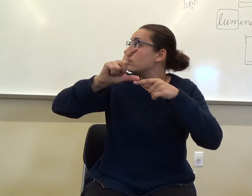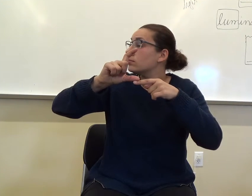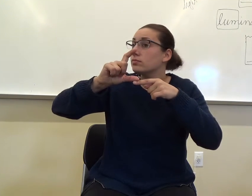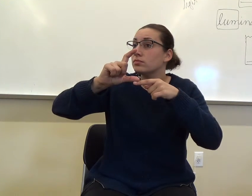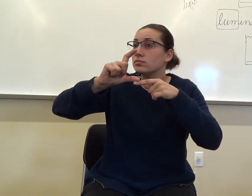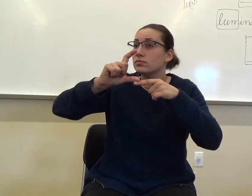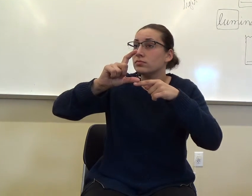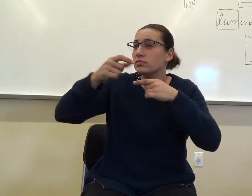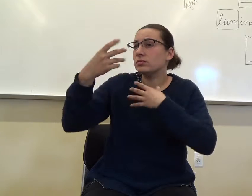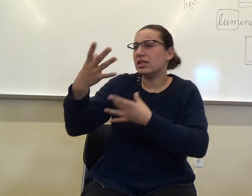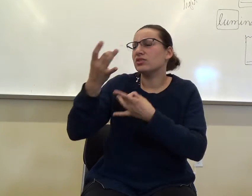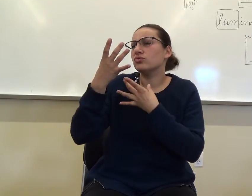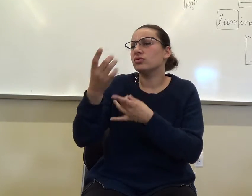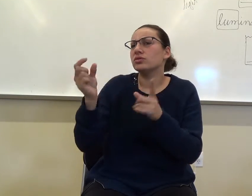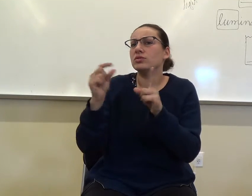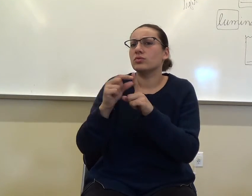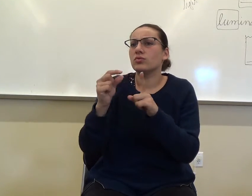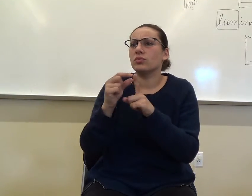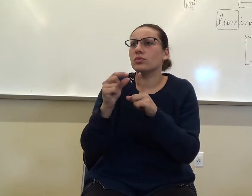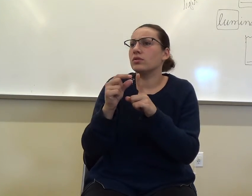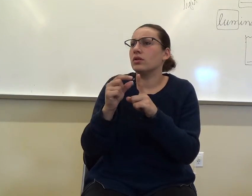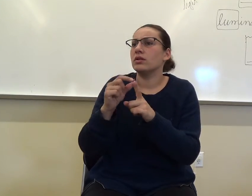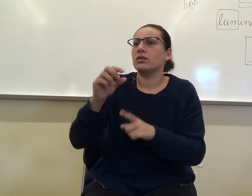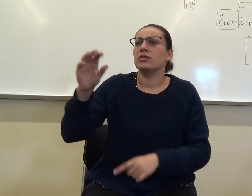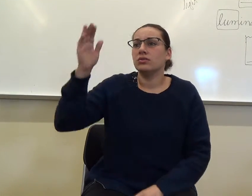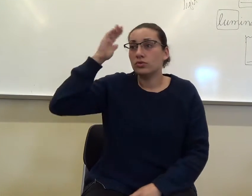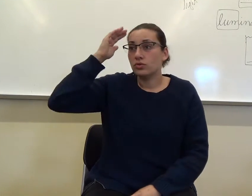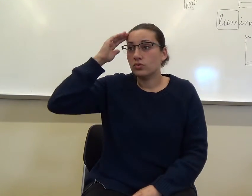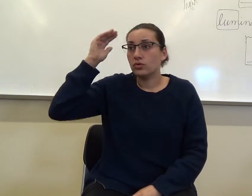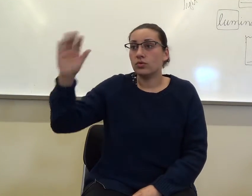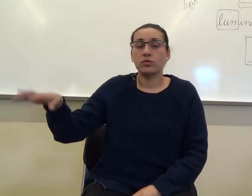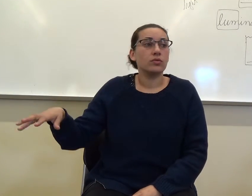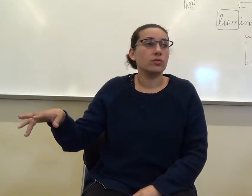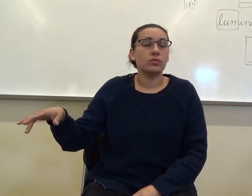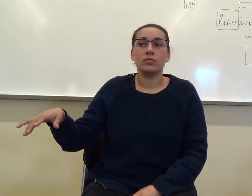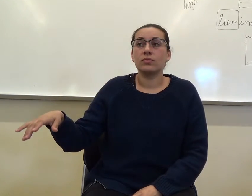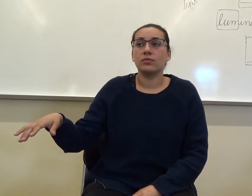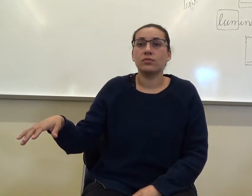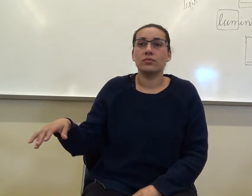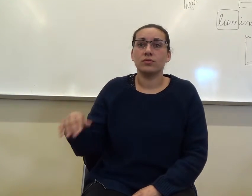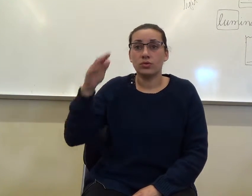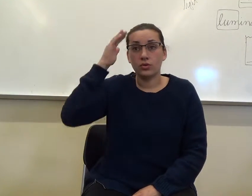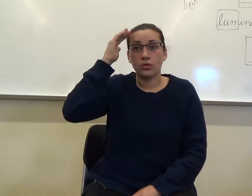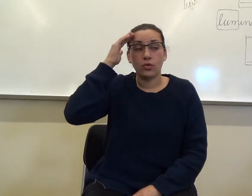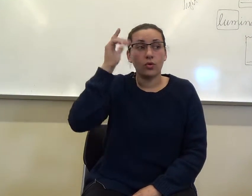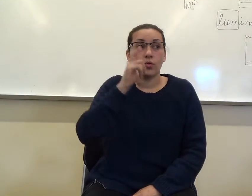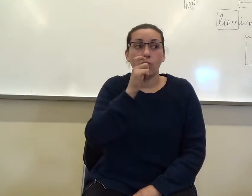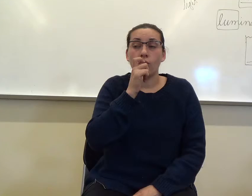word. The Semites, which we don't call them that anymore, we call them Jews.